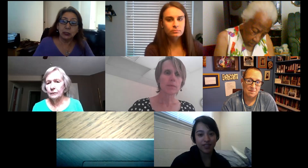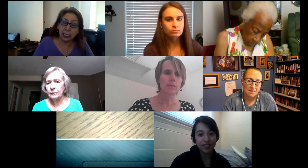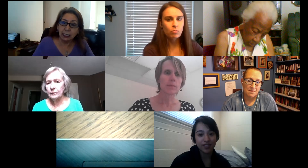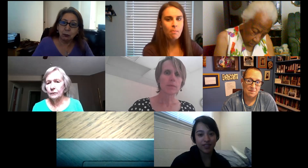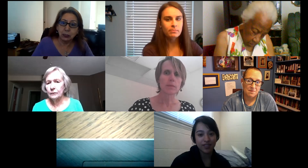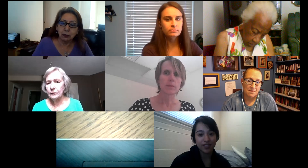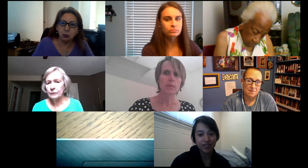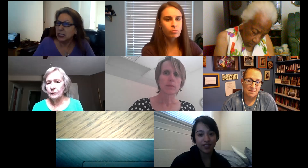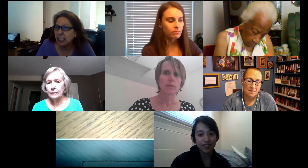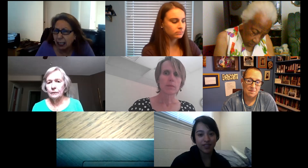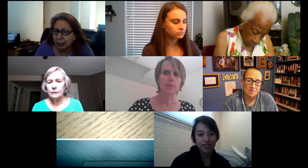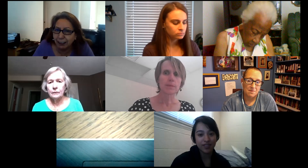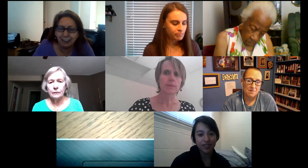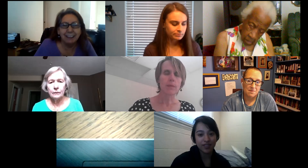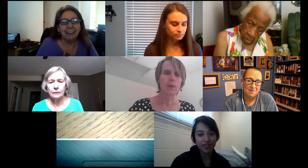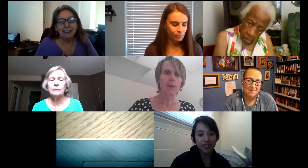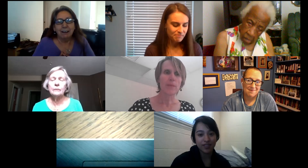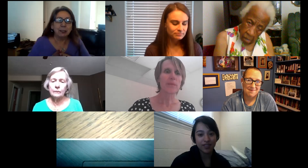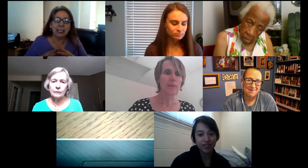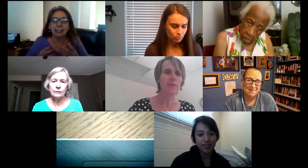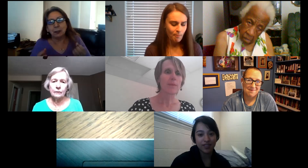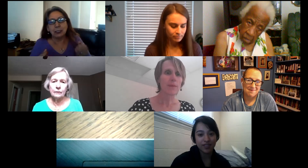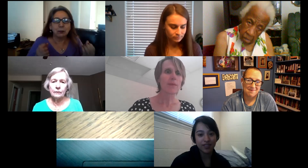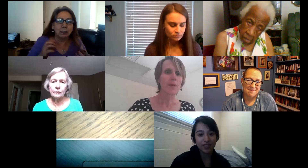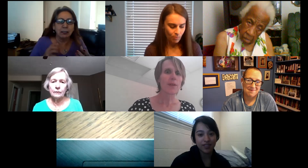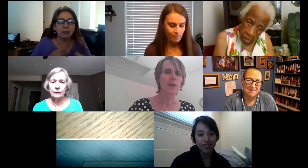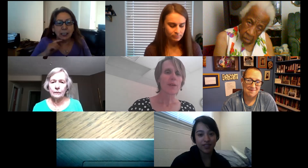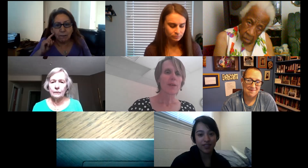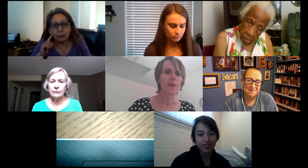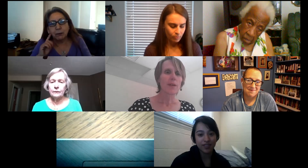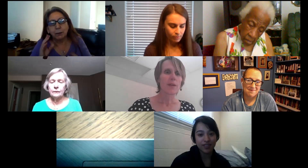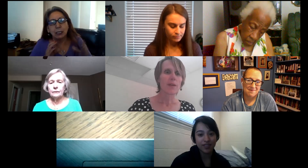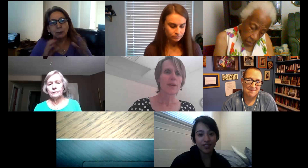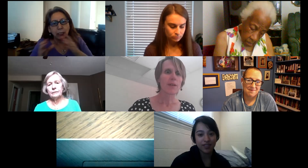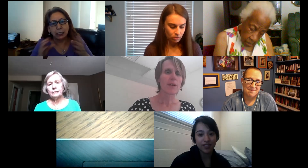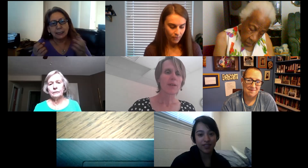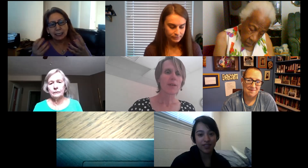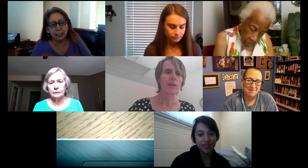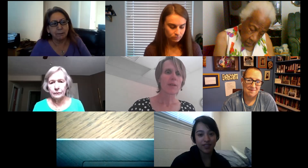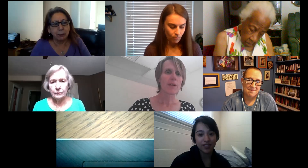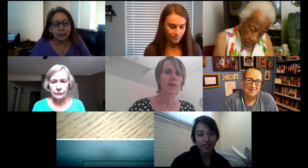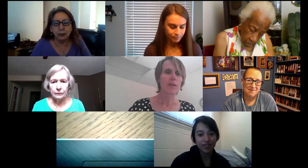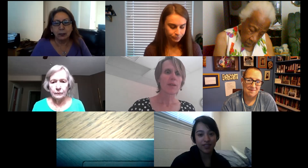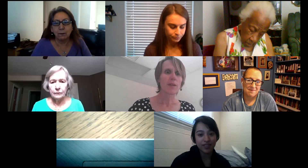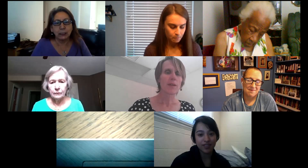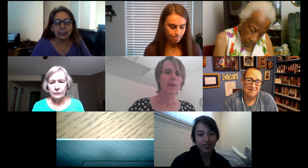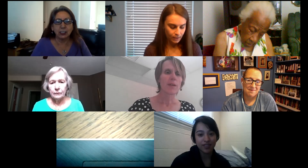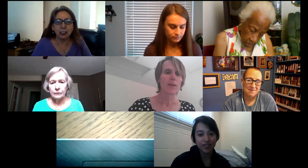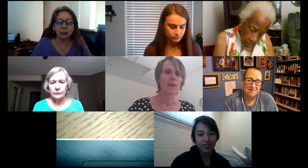sign language. What's that? Well, sign language is how deaf people communicate in sign. So the first sign they taught us